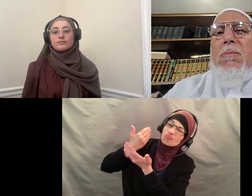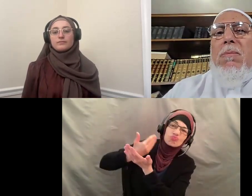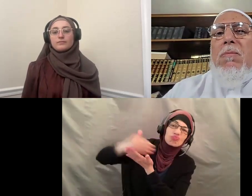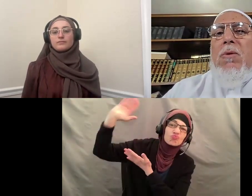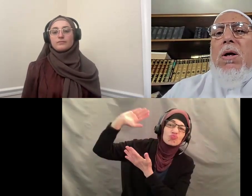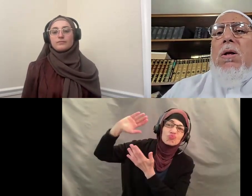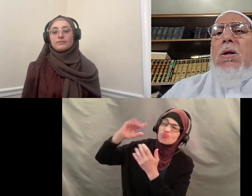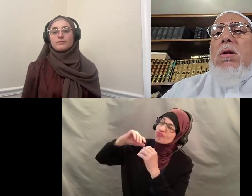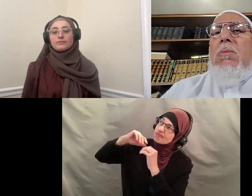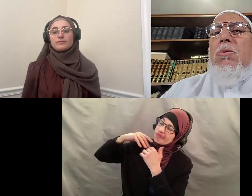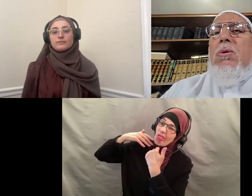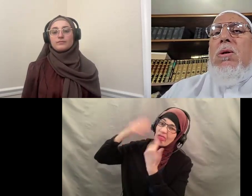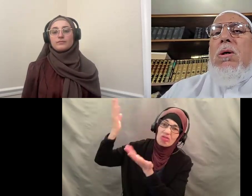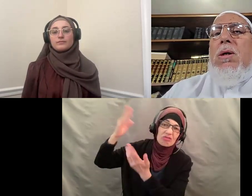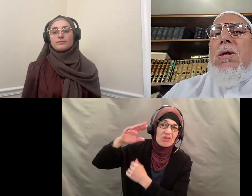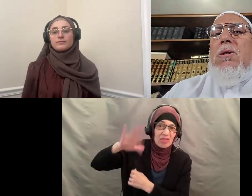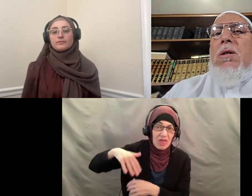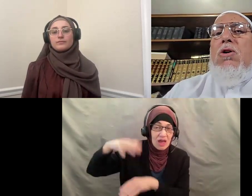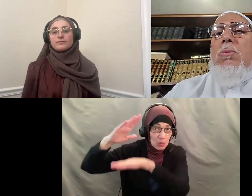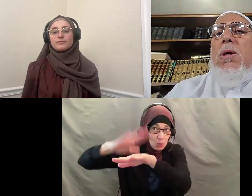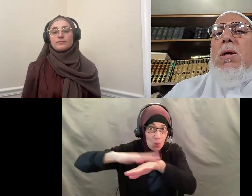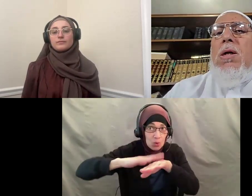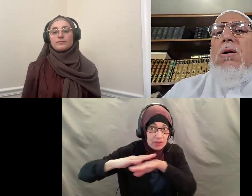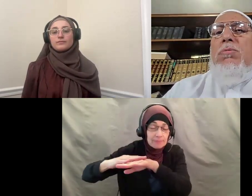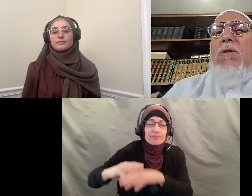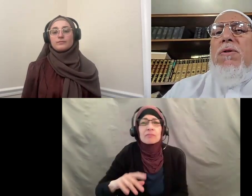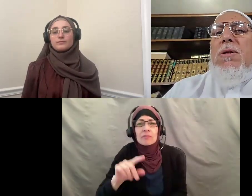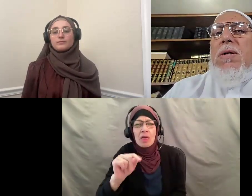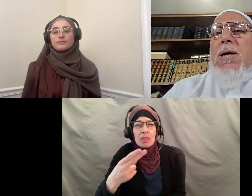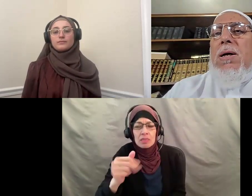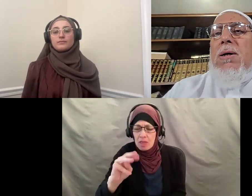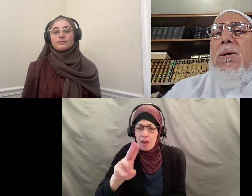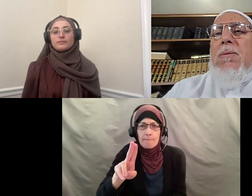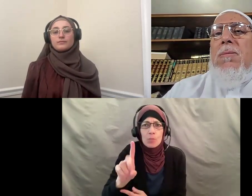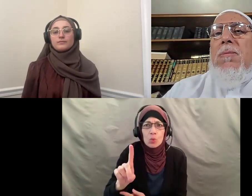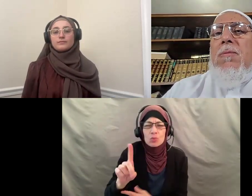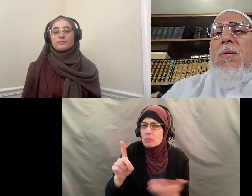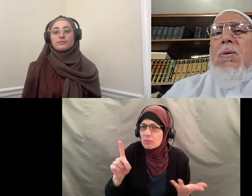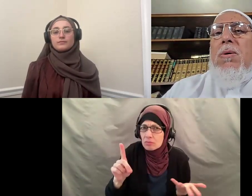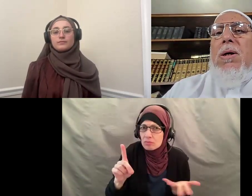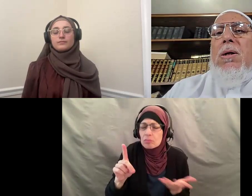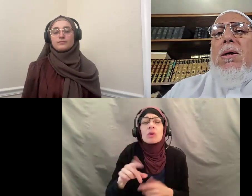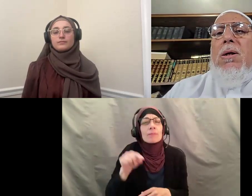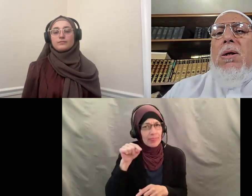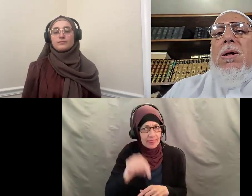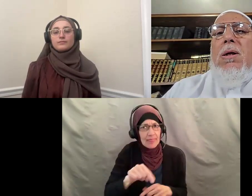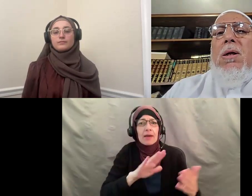to them. Thamud is the community of Prophet Saleh.